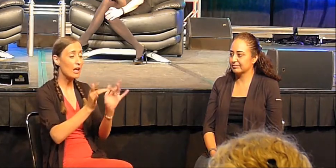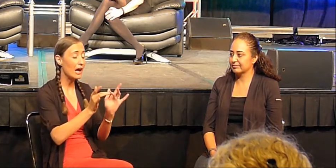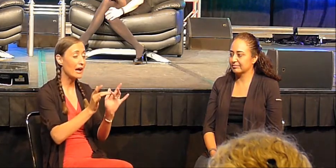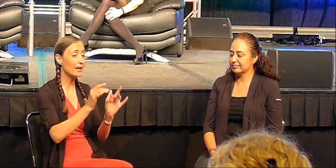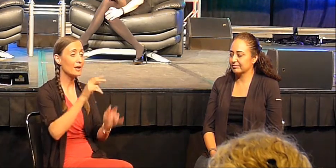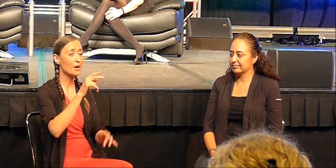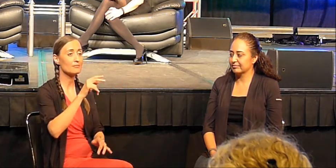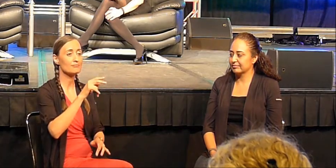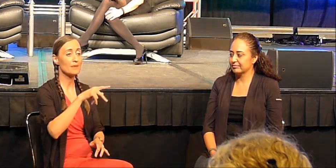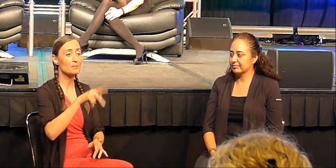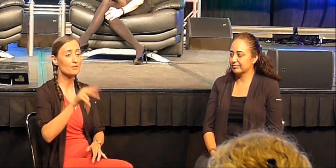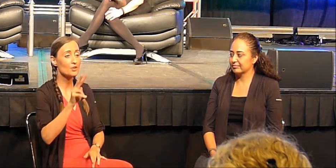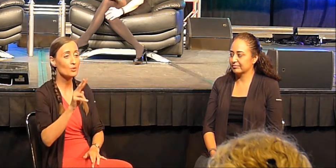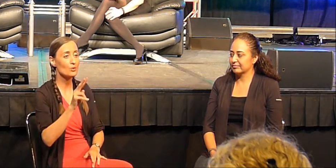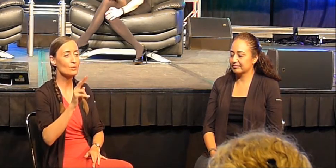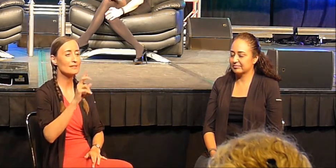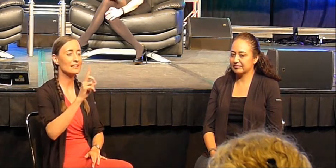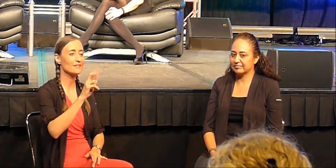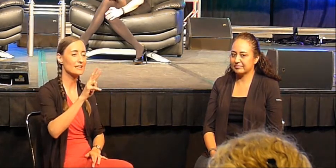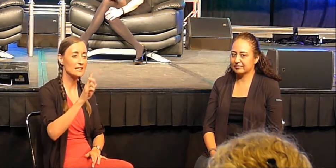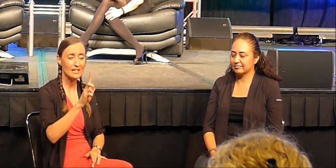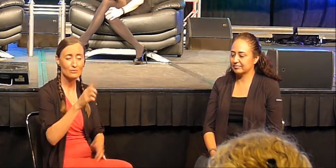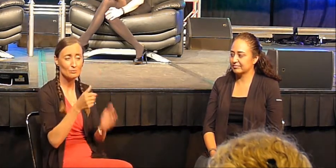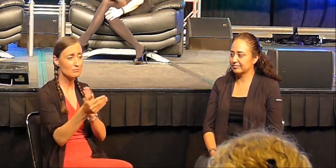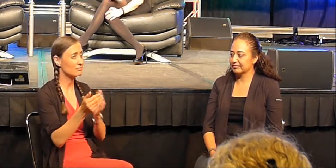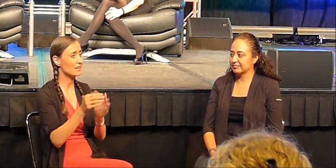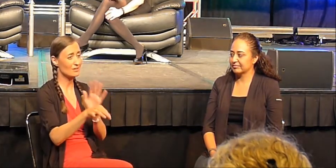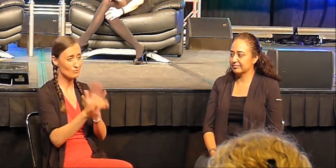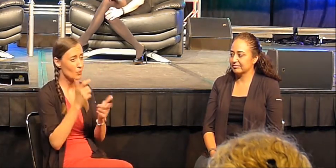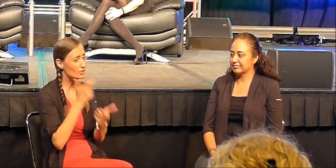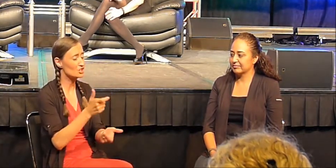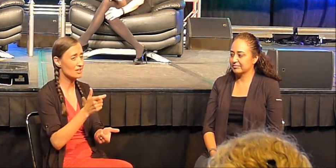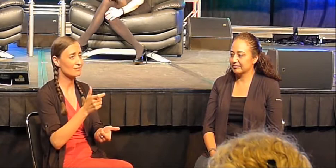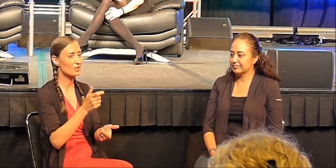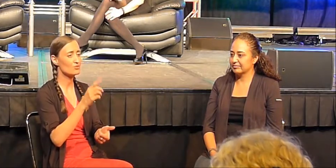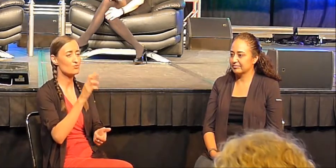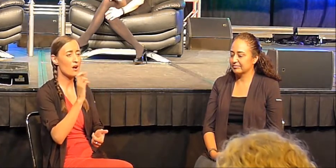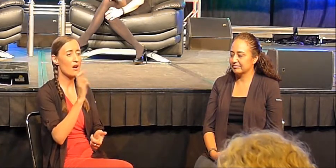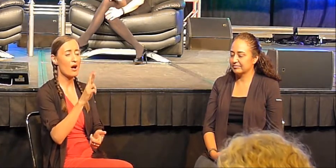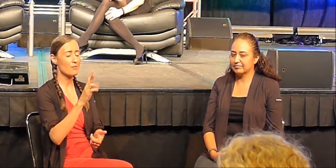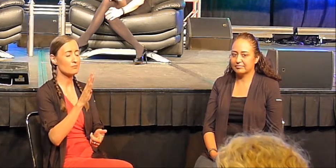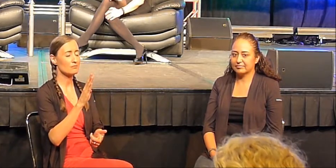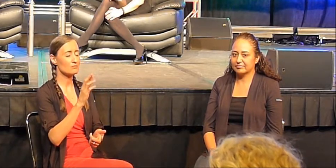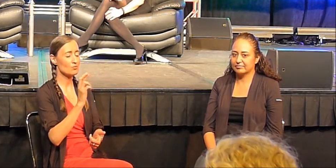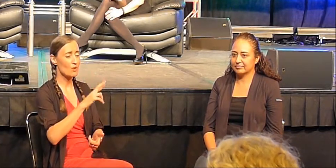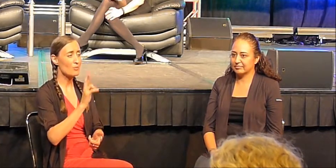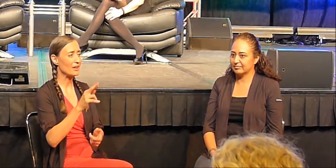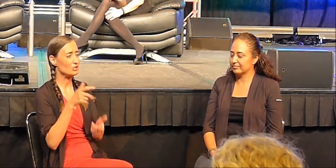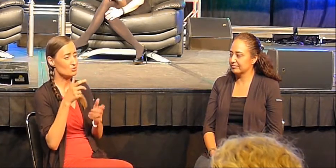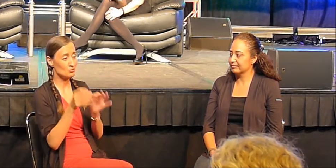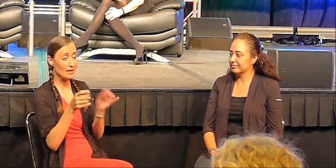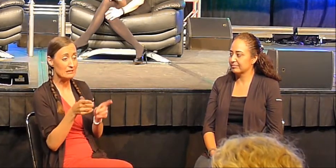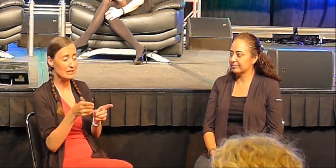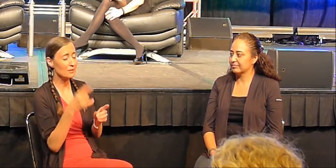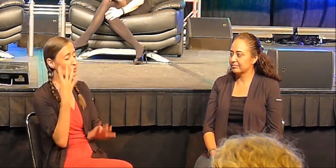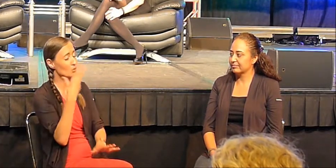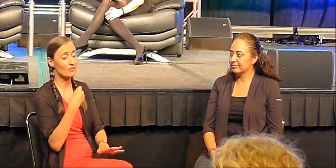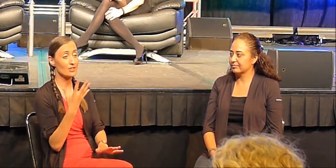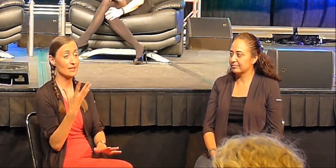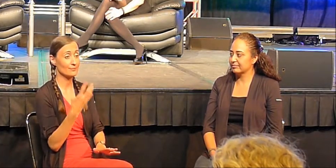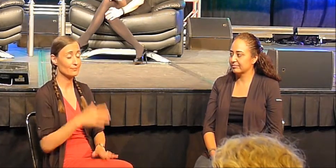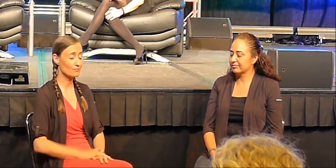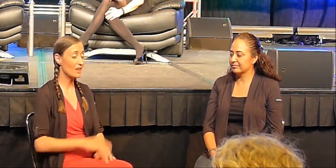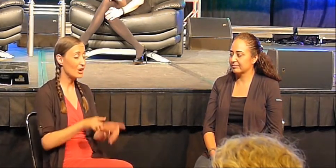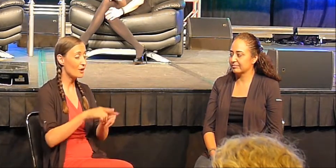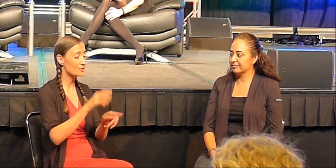DVD, please watch. It's a very beautiful film. I'm very proud of it, and Rob directed it very, very beautifully. Mandy and I got cast in a